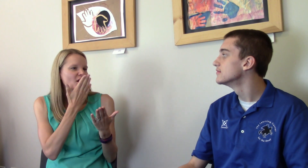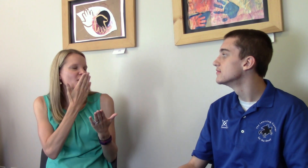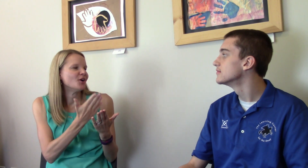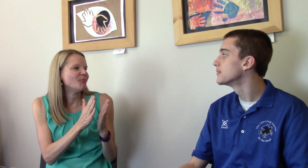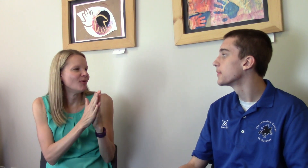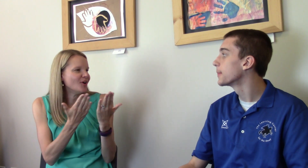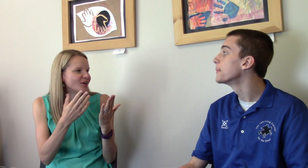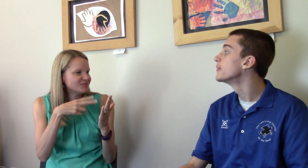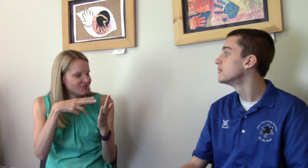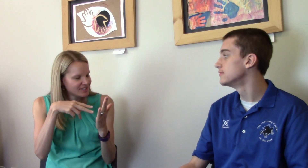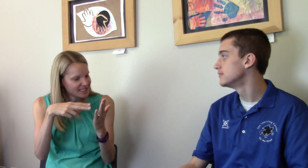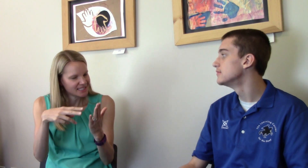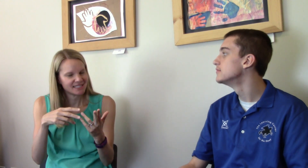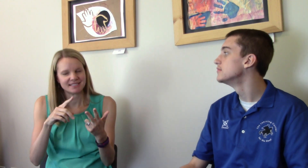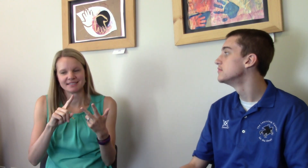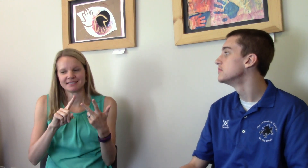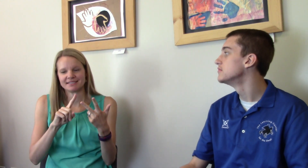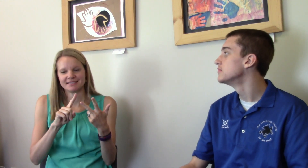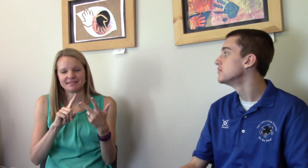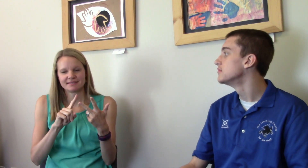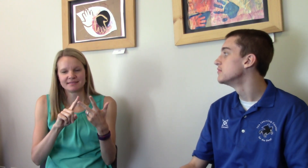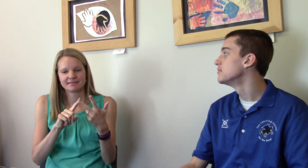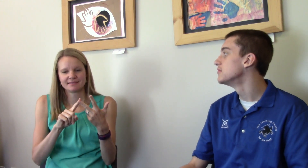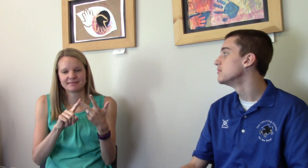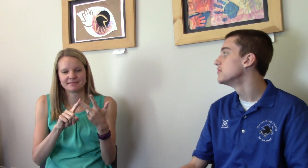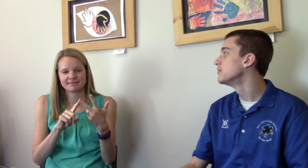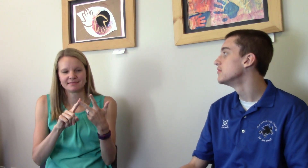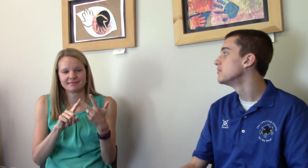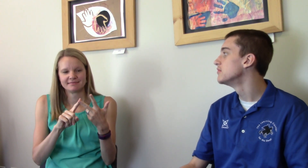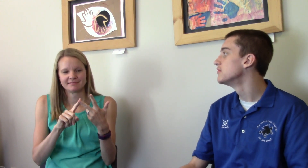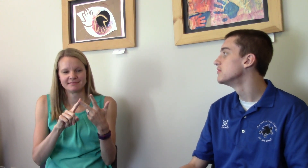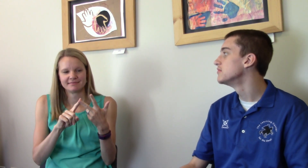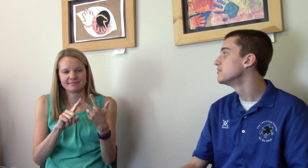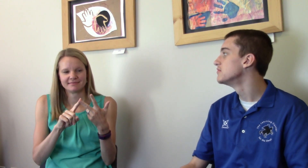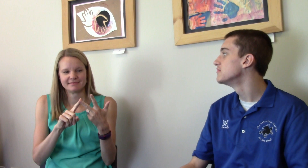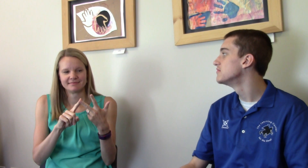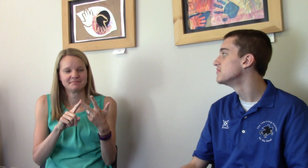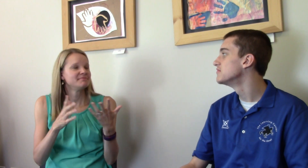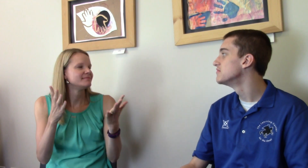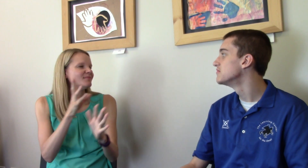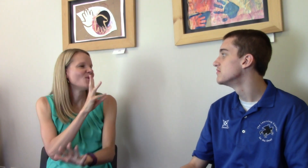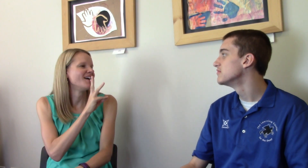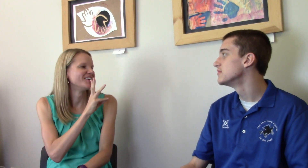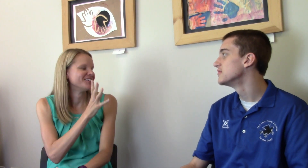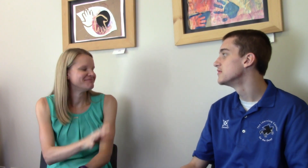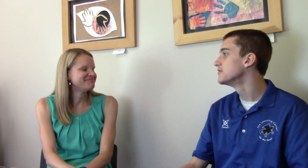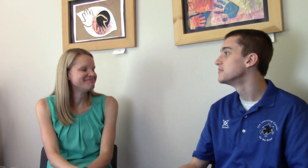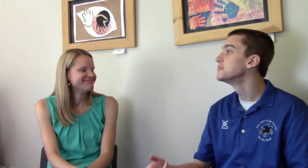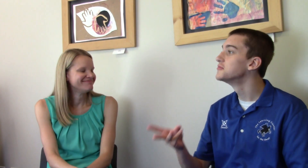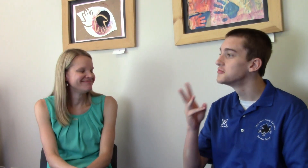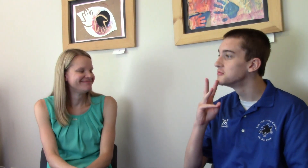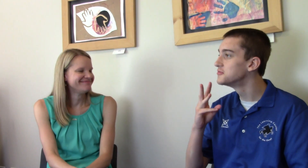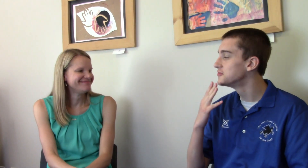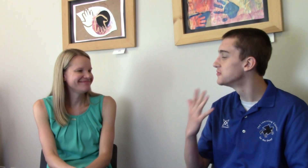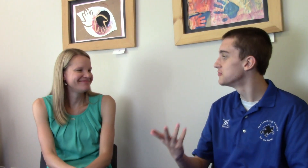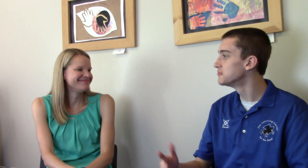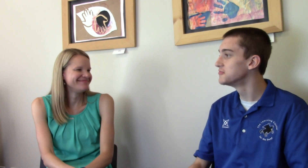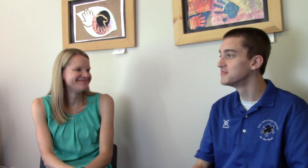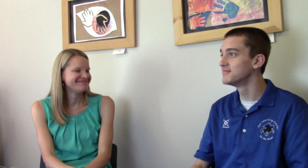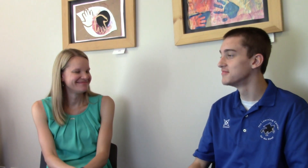I would probably bring a good book to read as well. And probably some water. Water, okay.